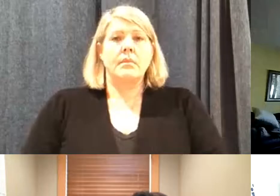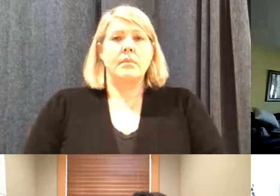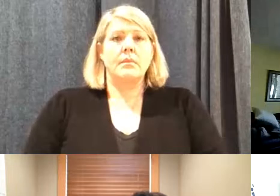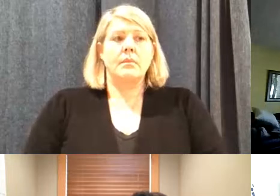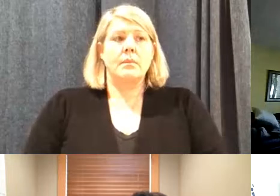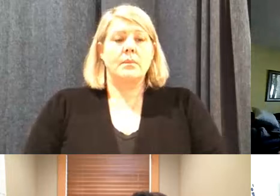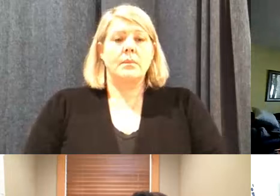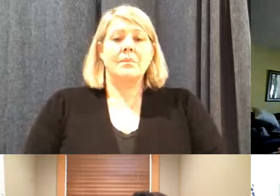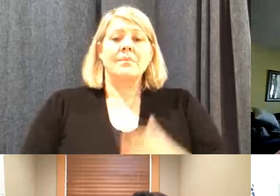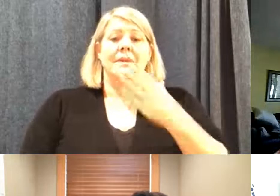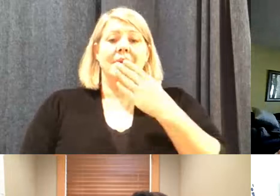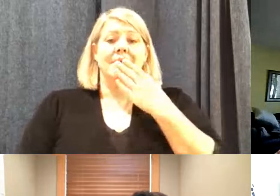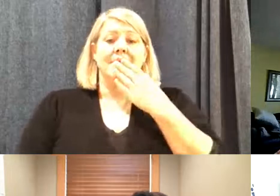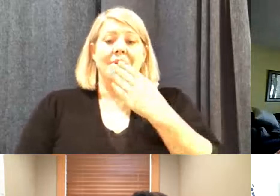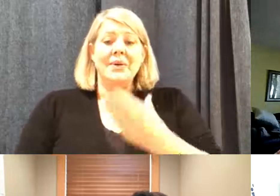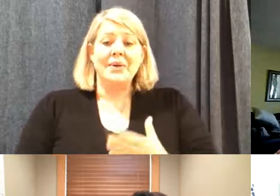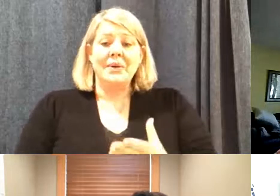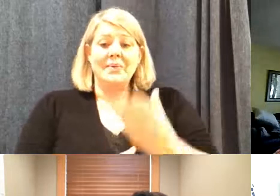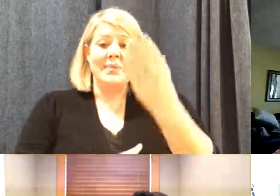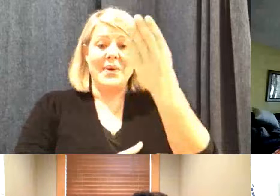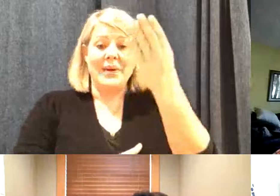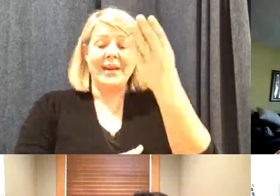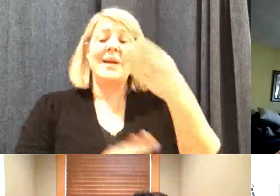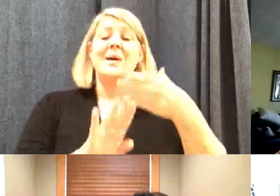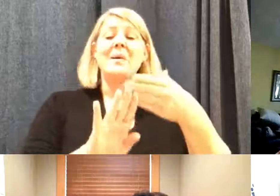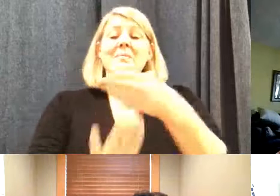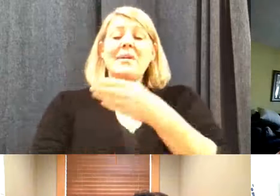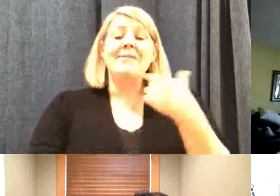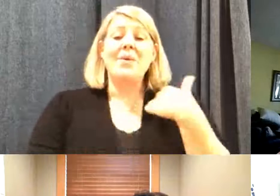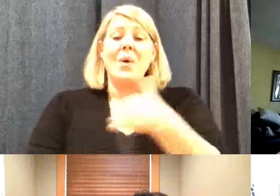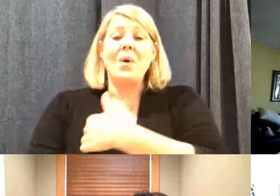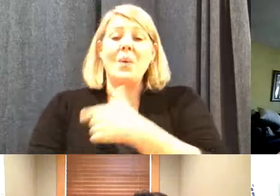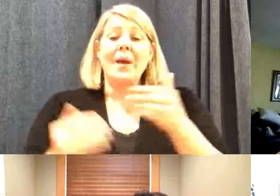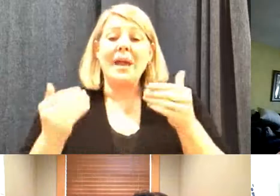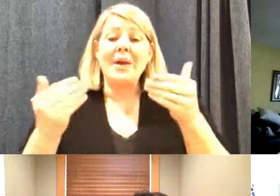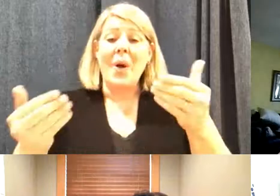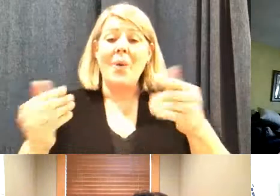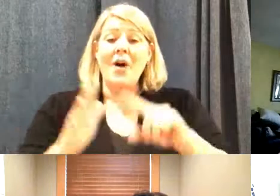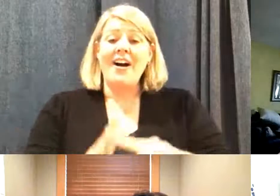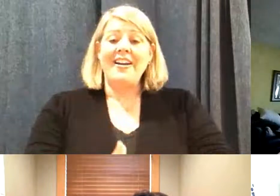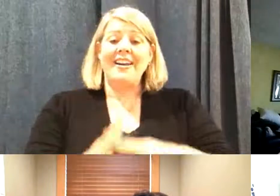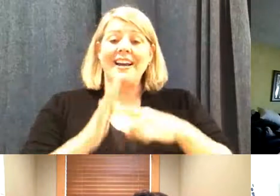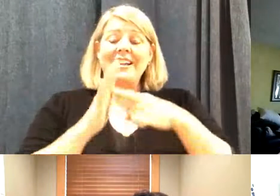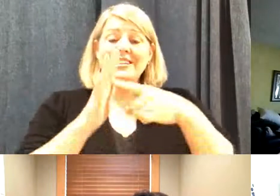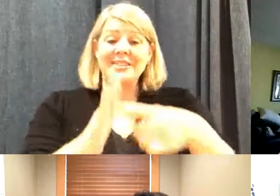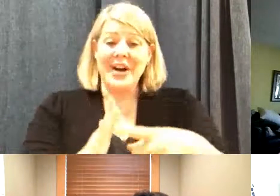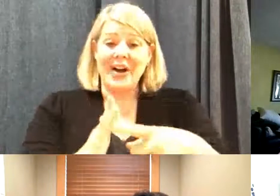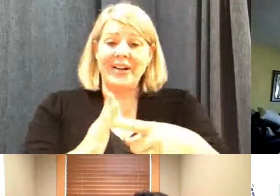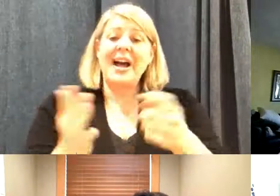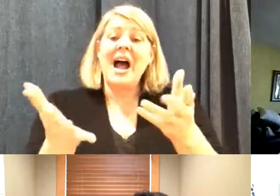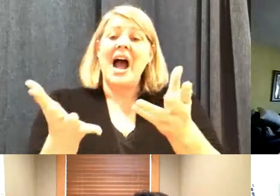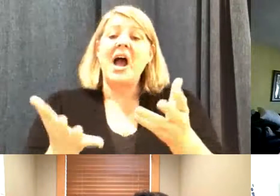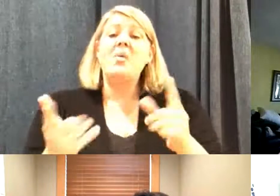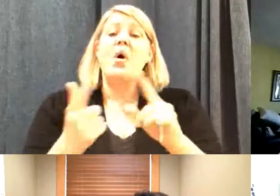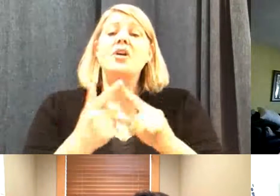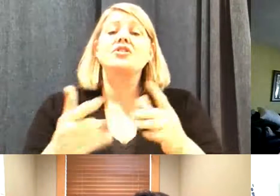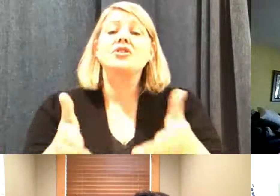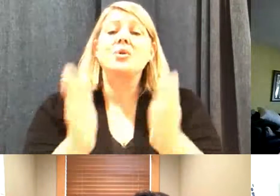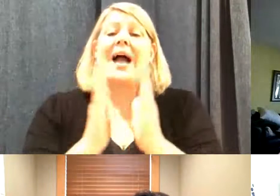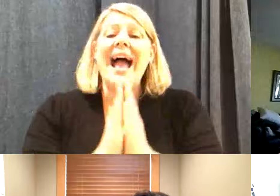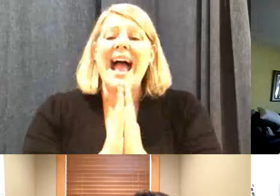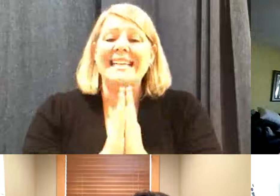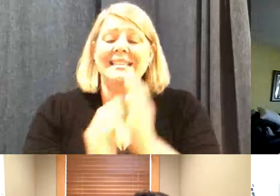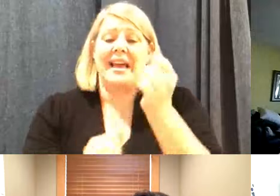good morning. Before we get started, I want to ask everyone to